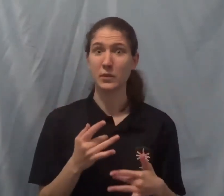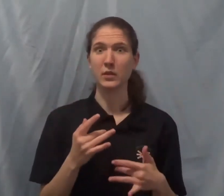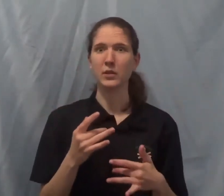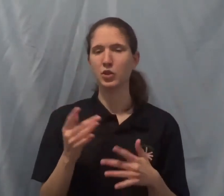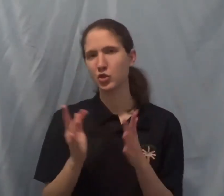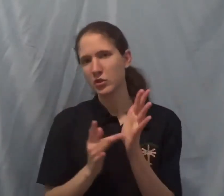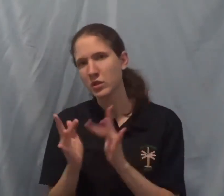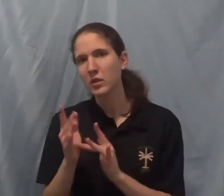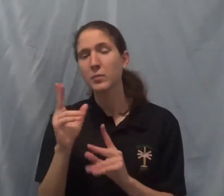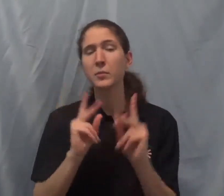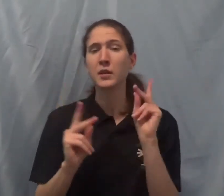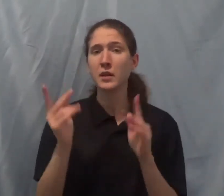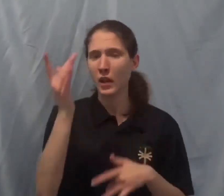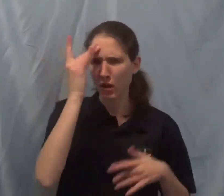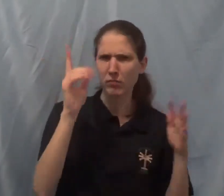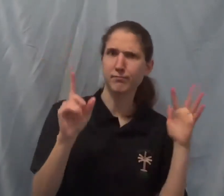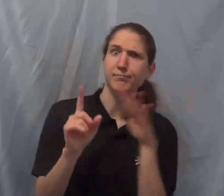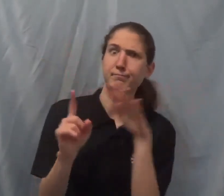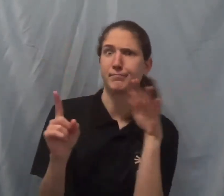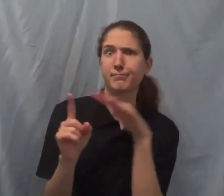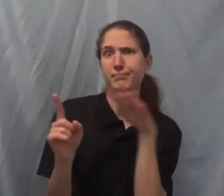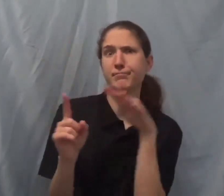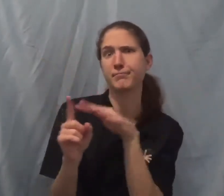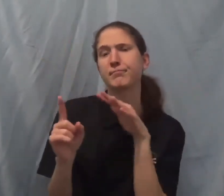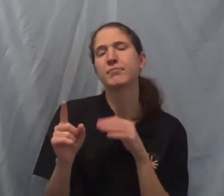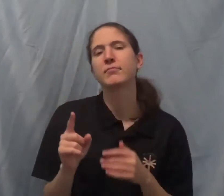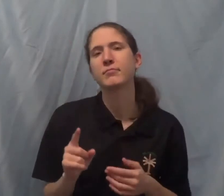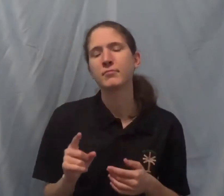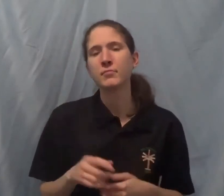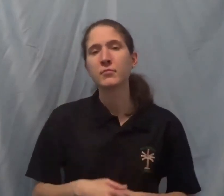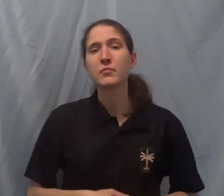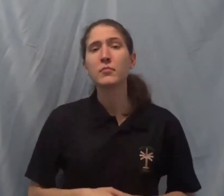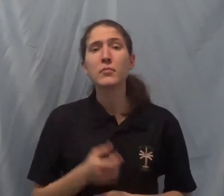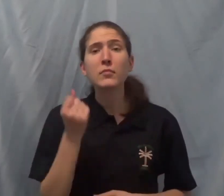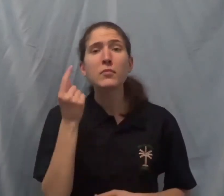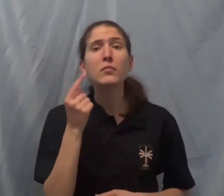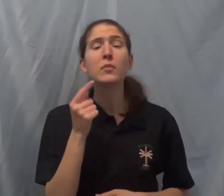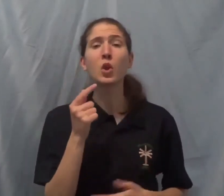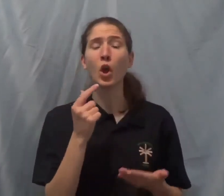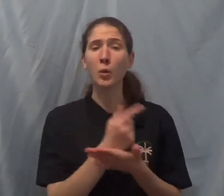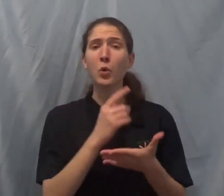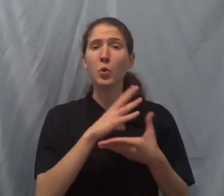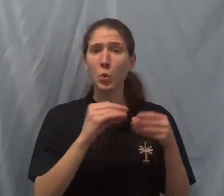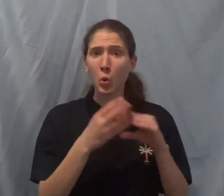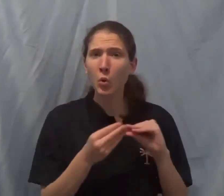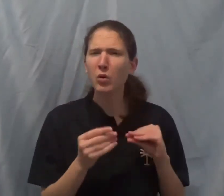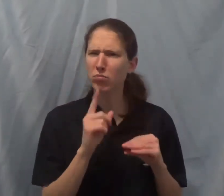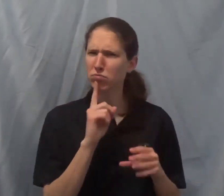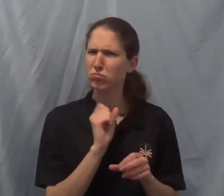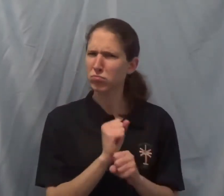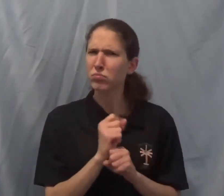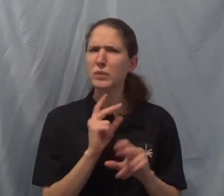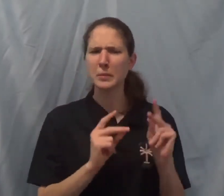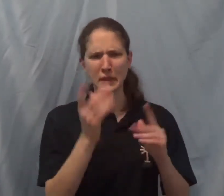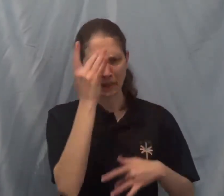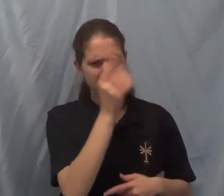are real, but they're also symbols of the human condition. And we see a lot of severe